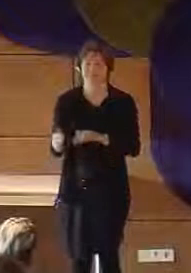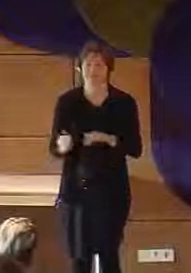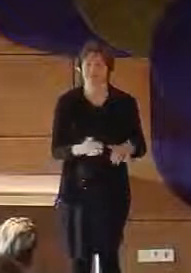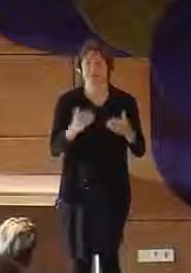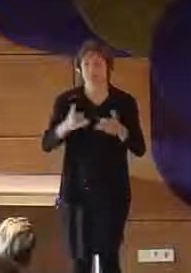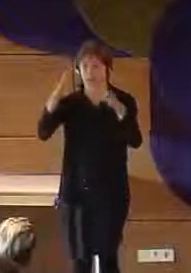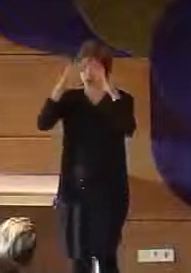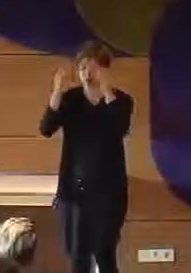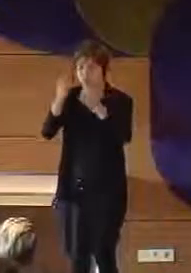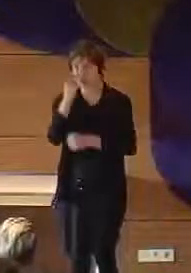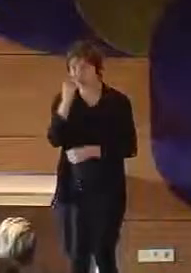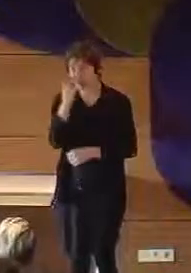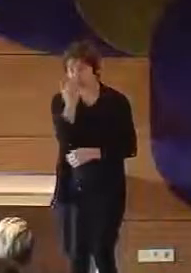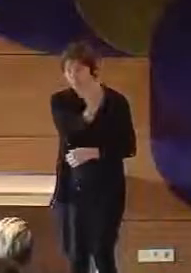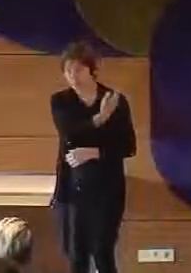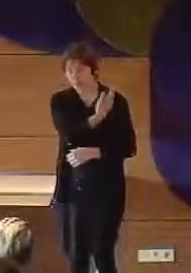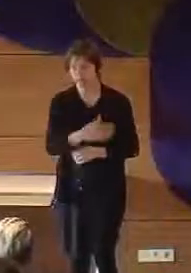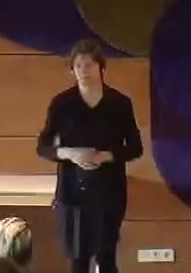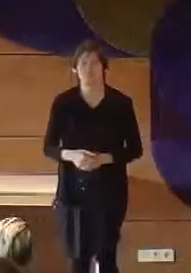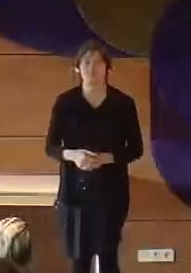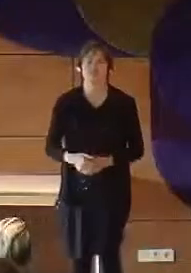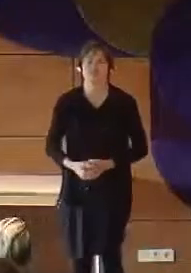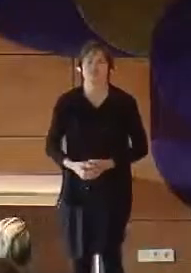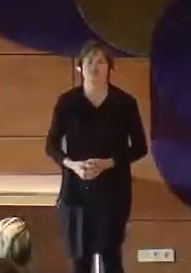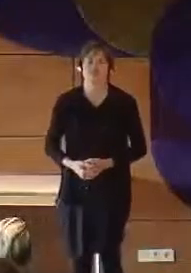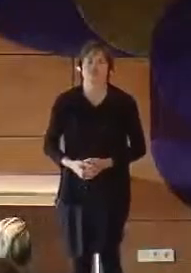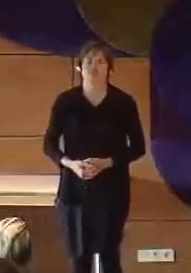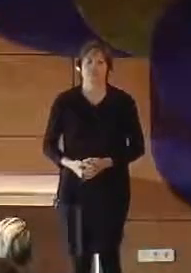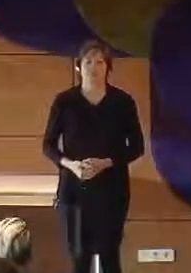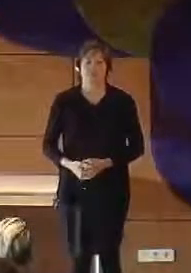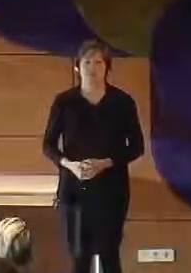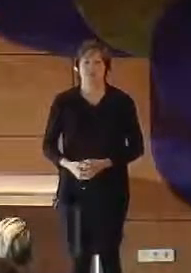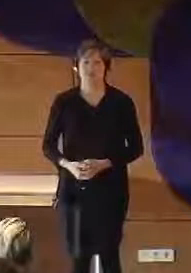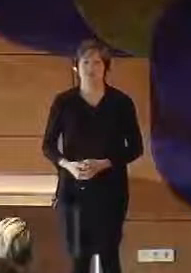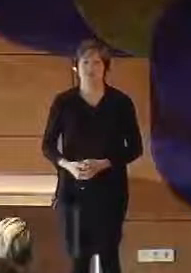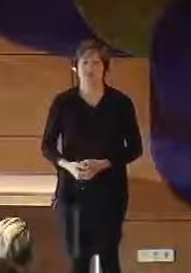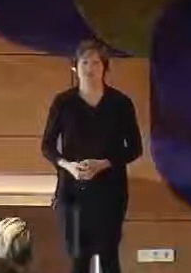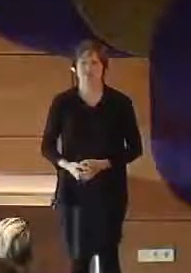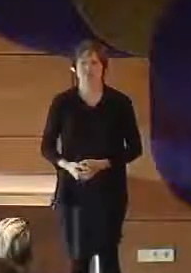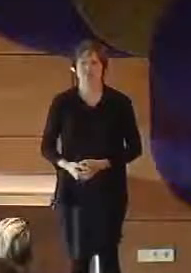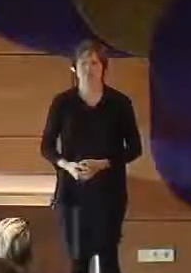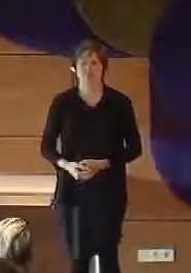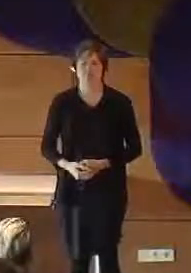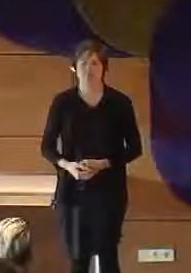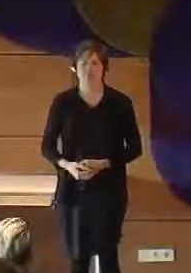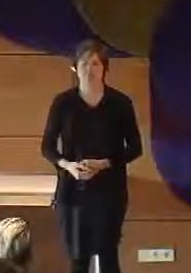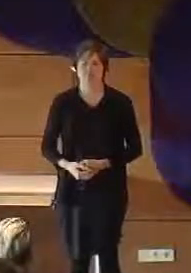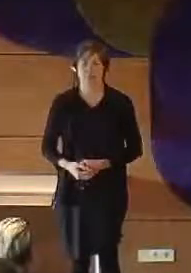Several of you come with children who you're thinking about treatment, and so a lot of the questions